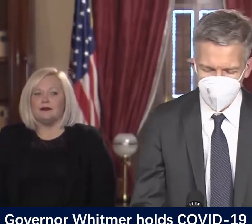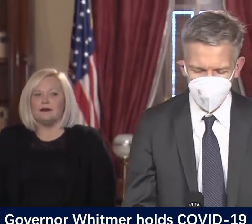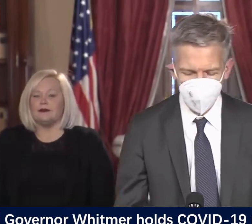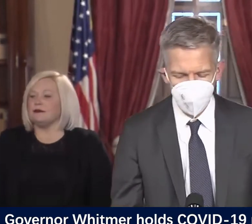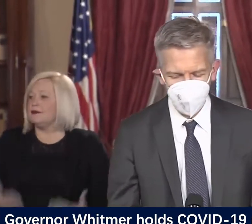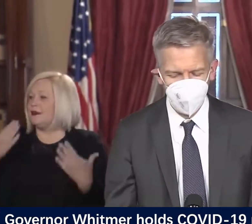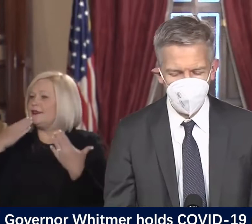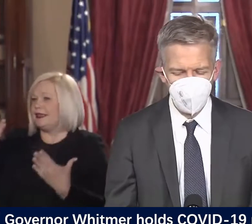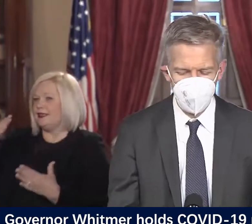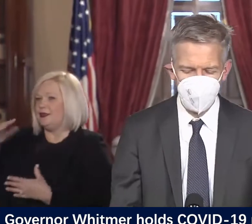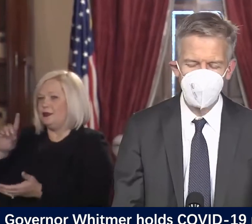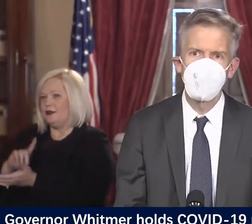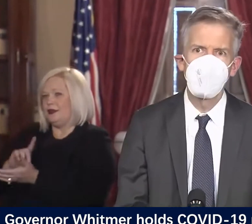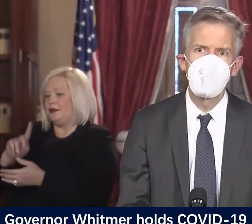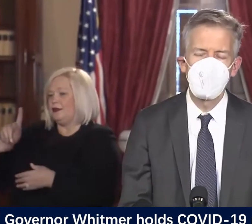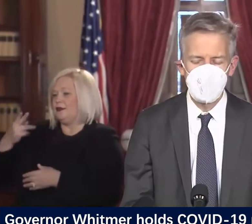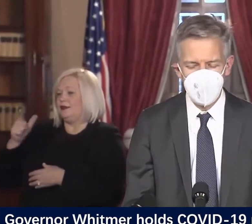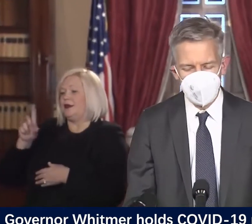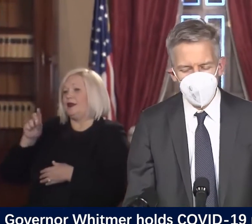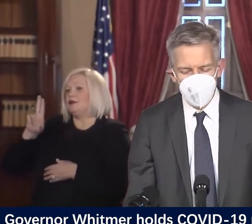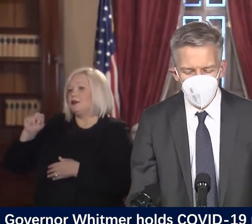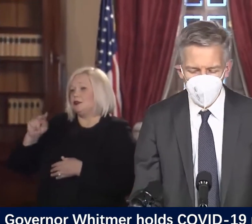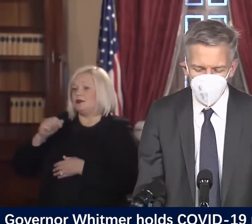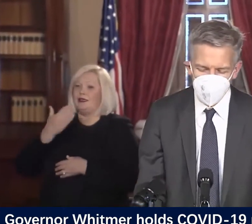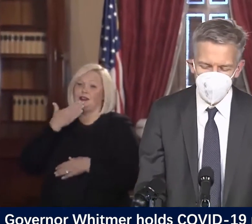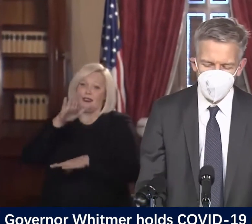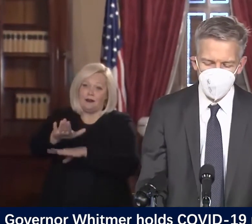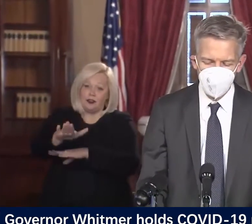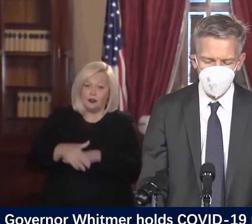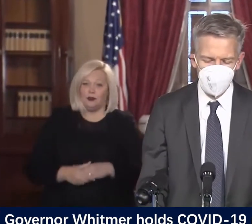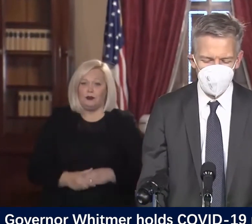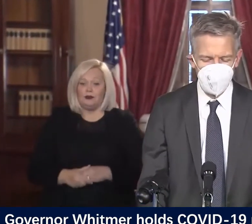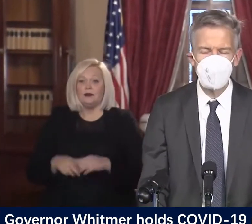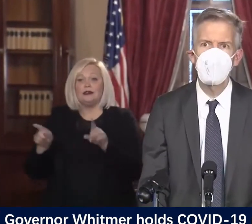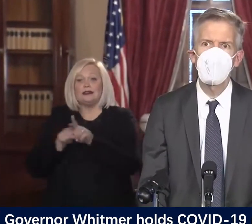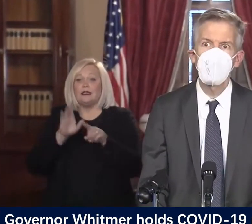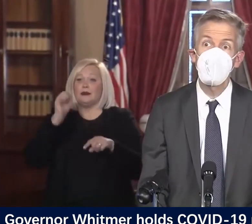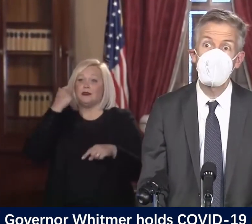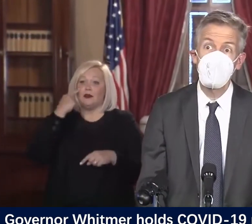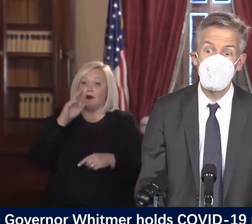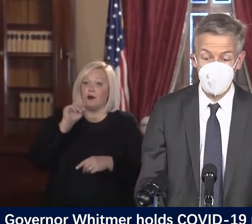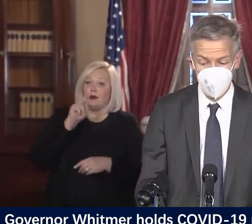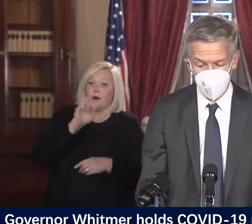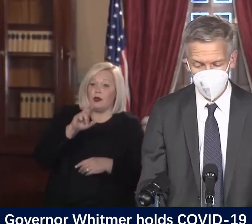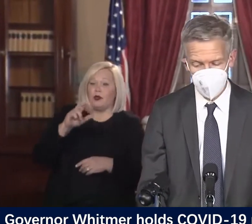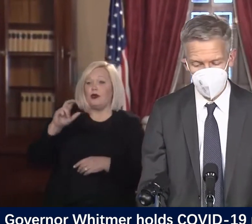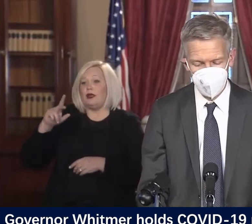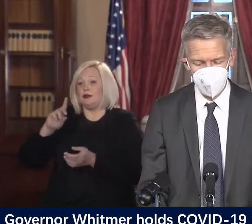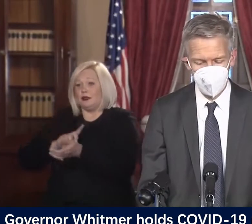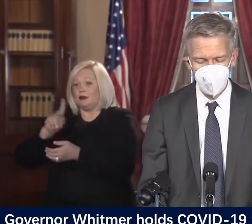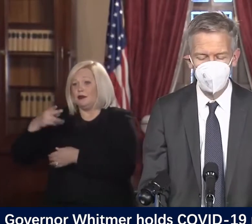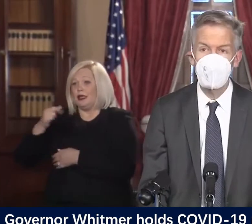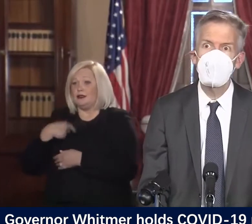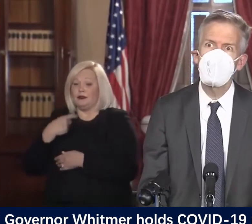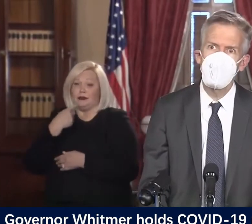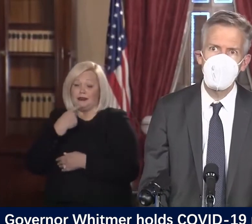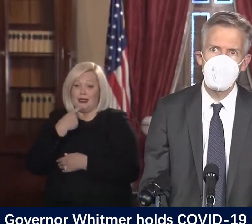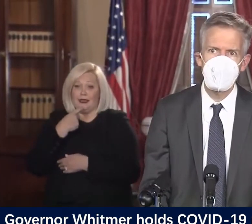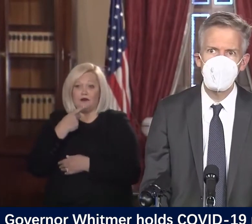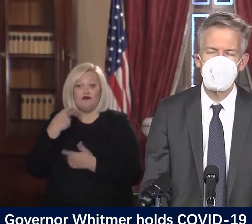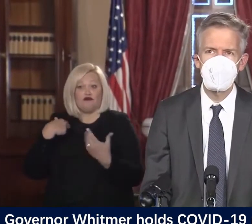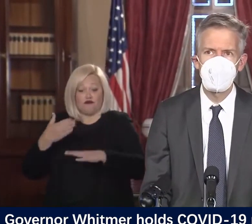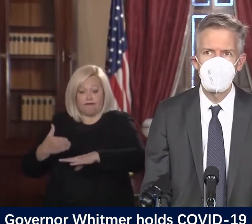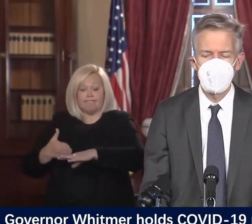Thank you, Dr. Caldan, and good afternoon. As Governor Whitmer and Dr. Caldan have said, we've achieved some progress. We're listening